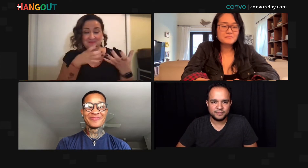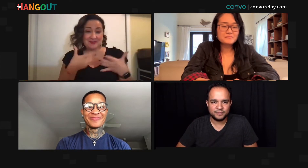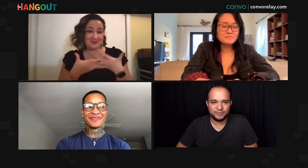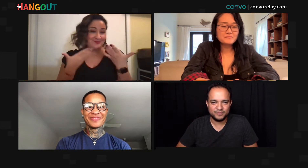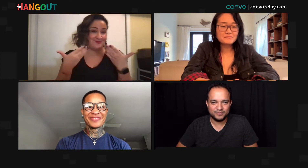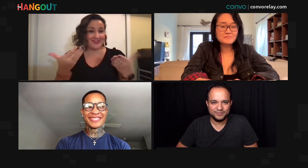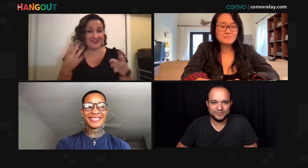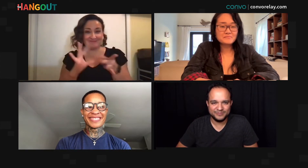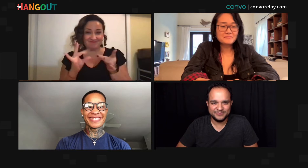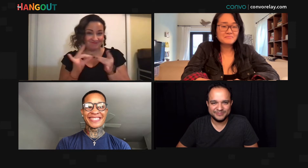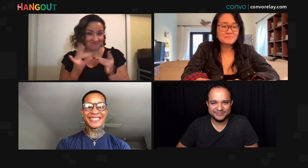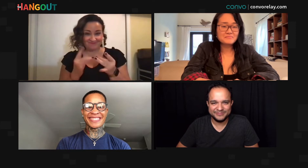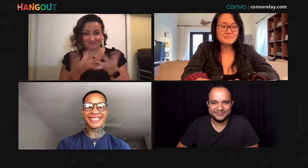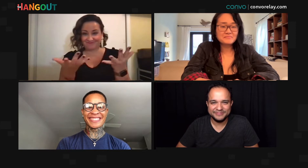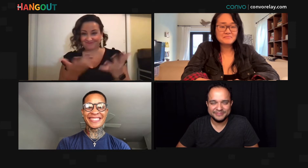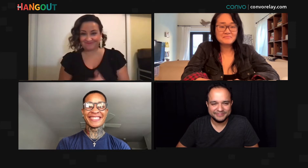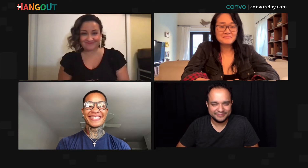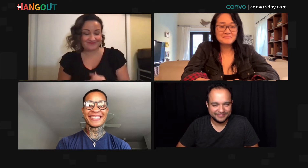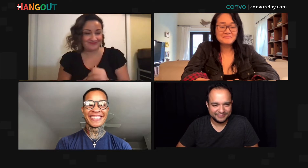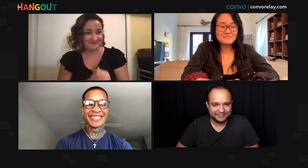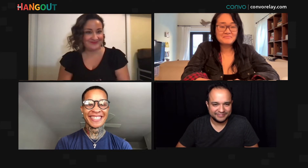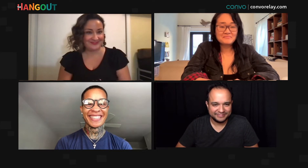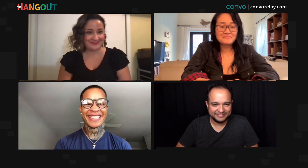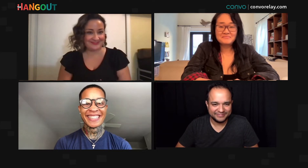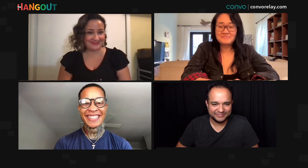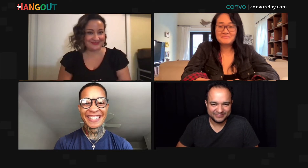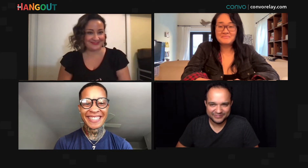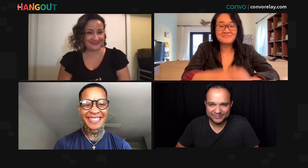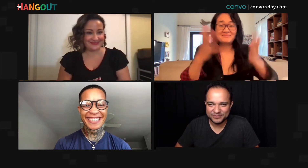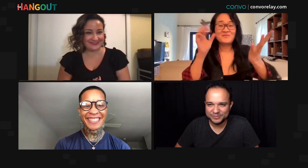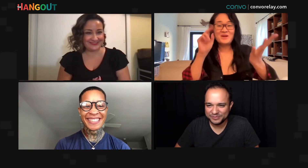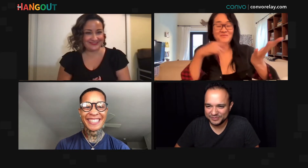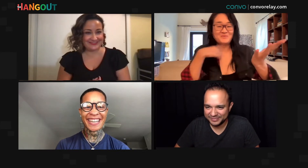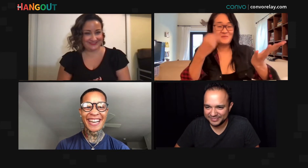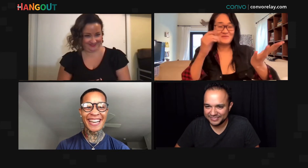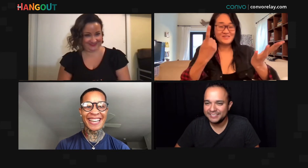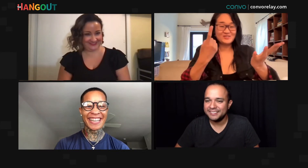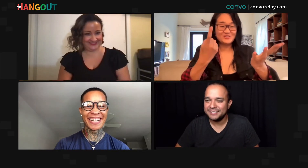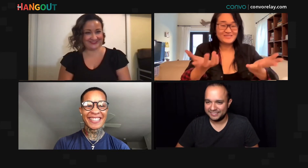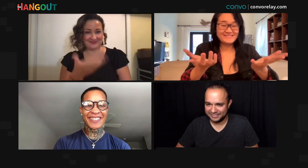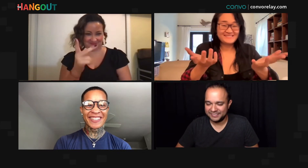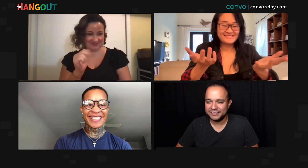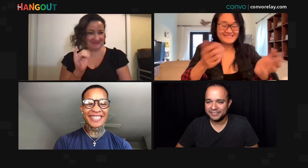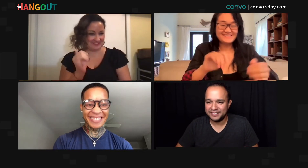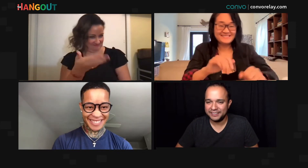All right. So floor is open to whoever wants to add some comments.